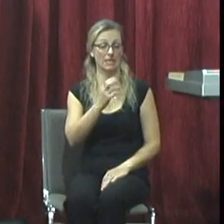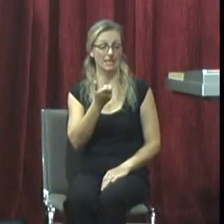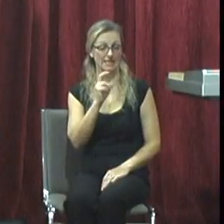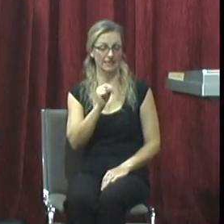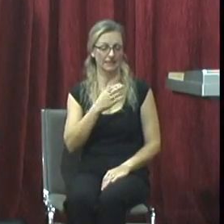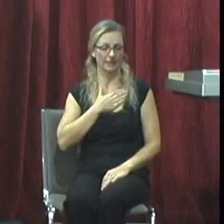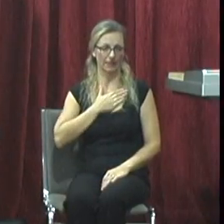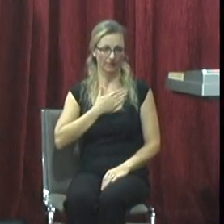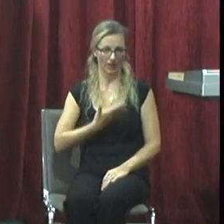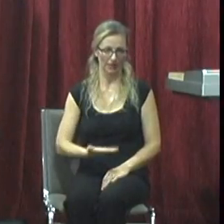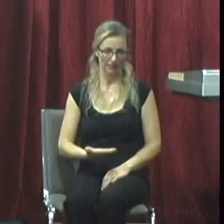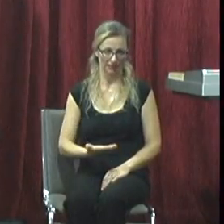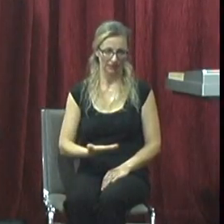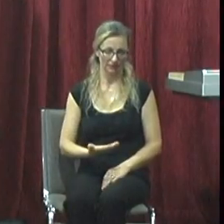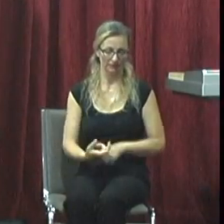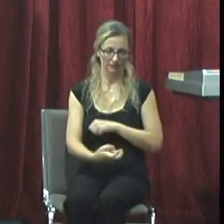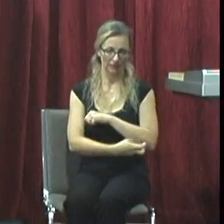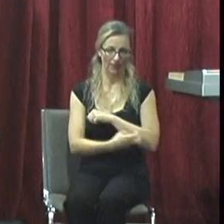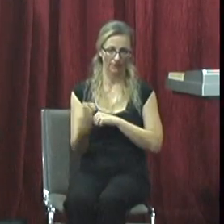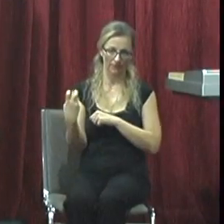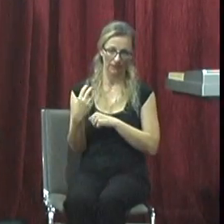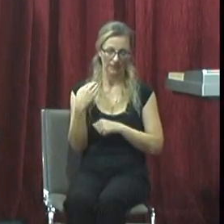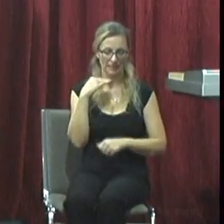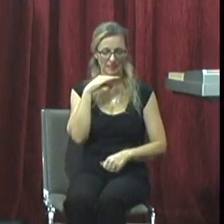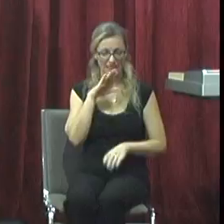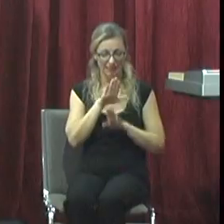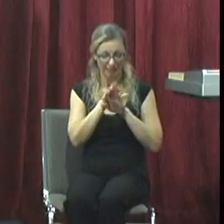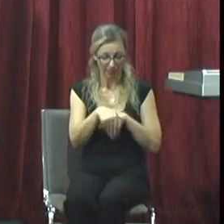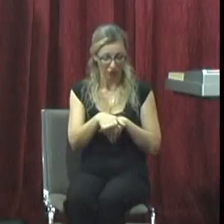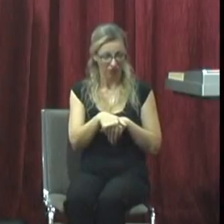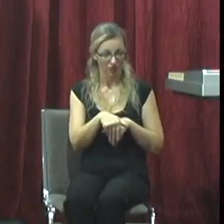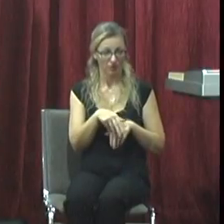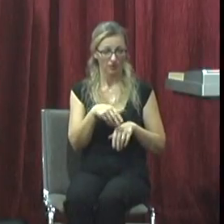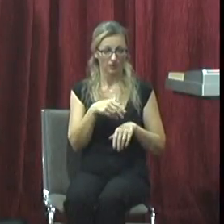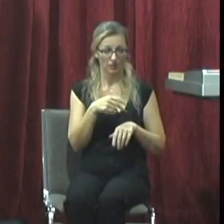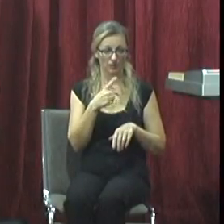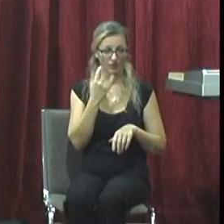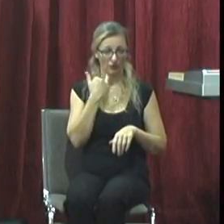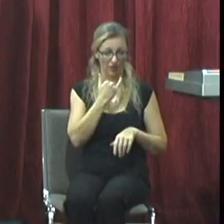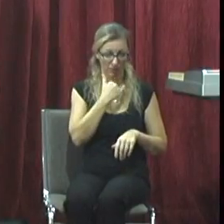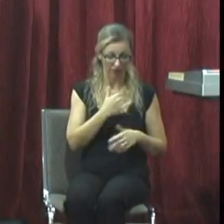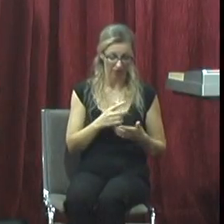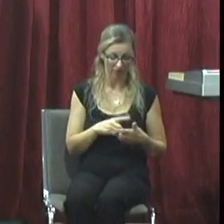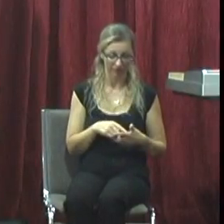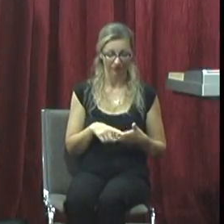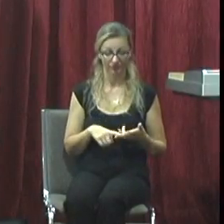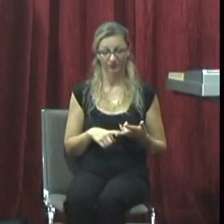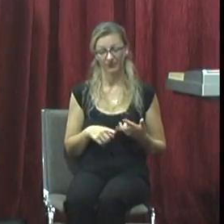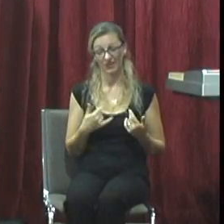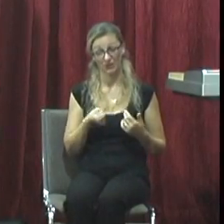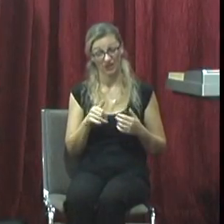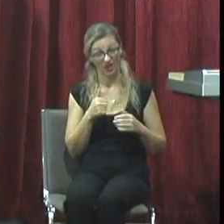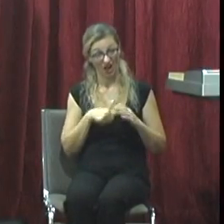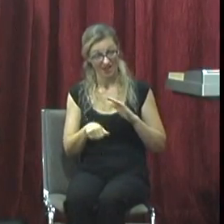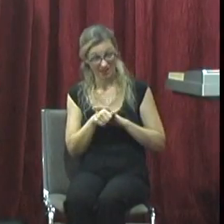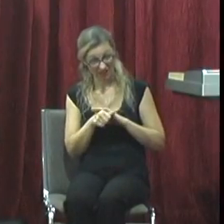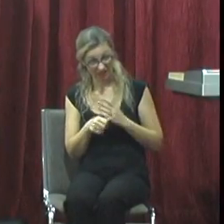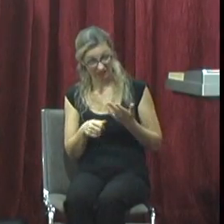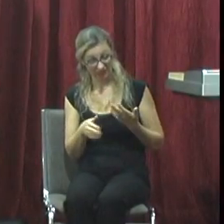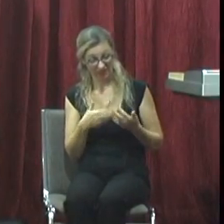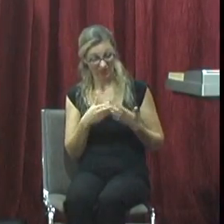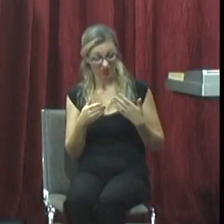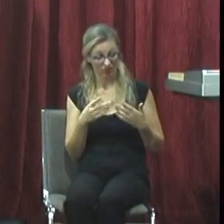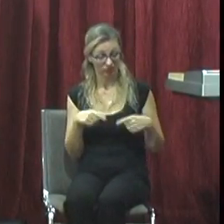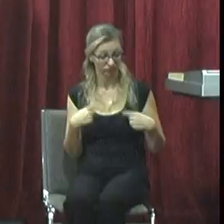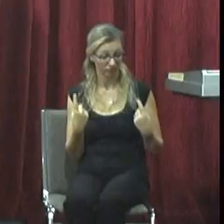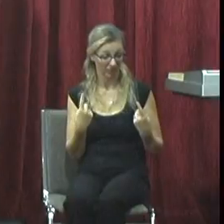covetousness, theft, deception of Israel concerning what he had done. He was still hiding, even though he'd been